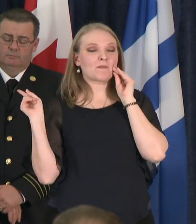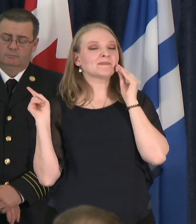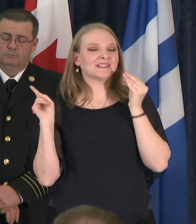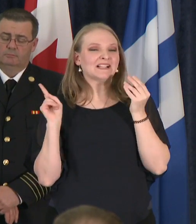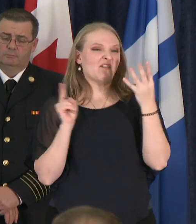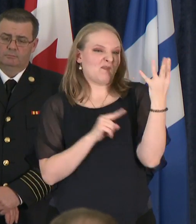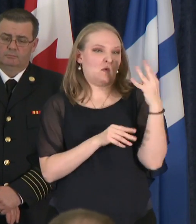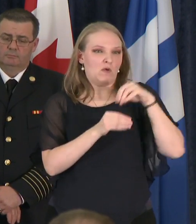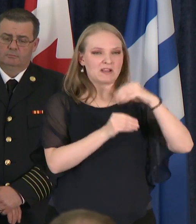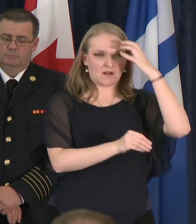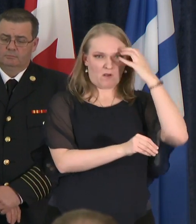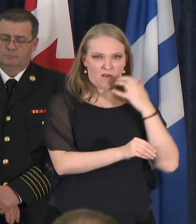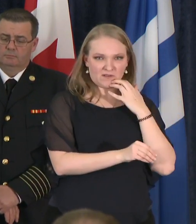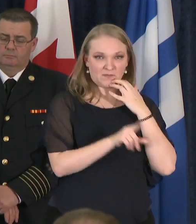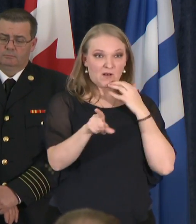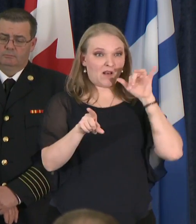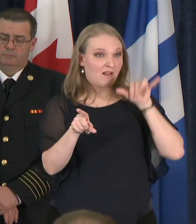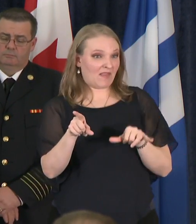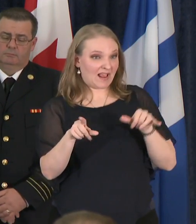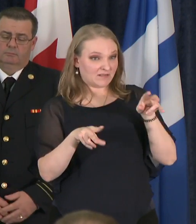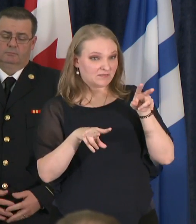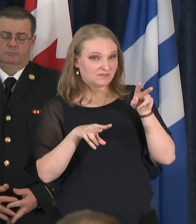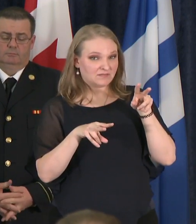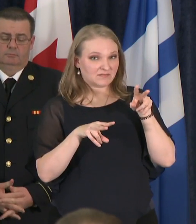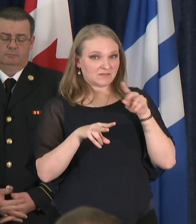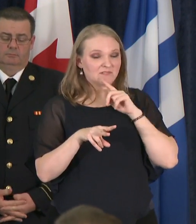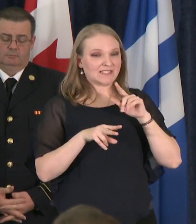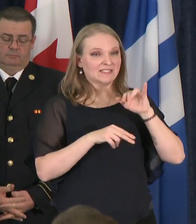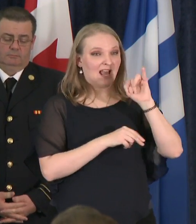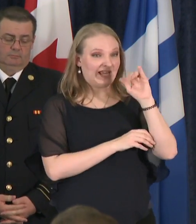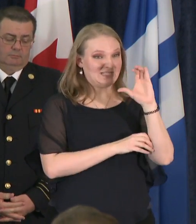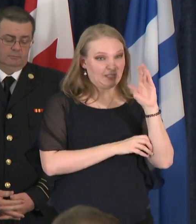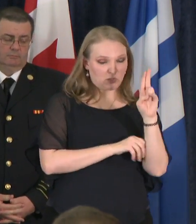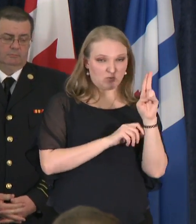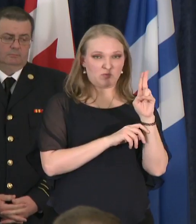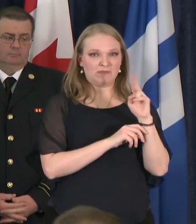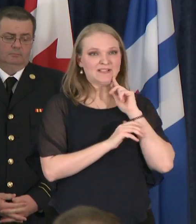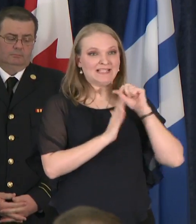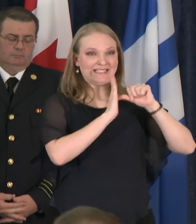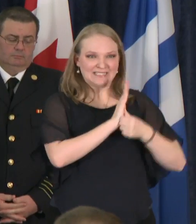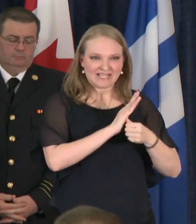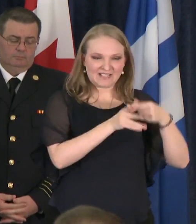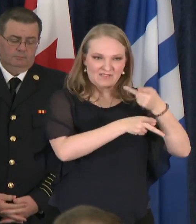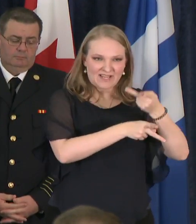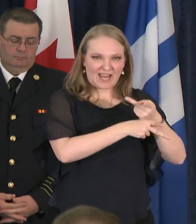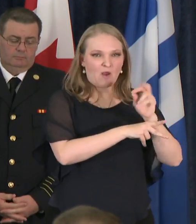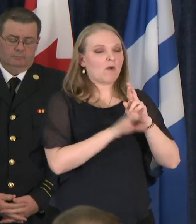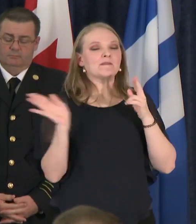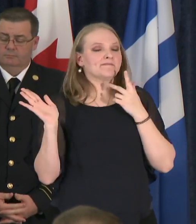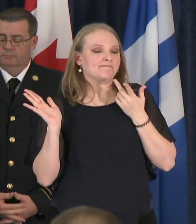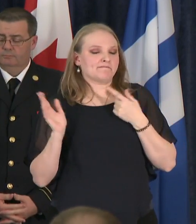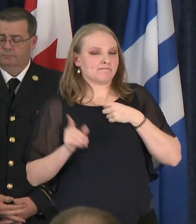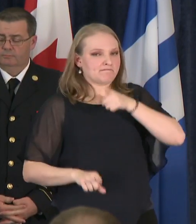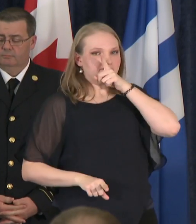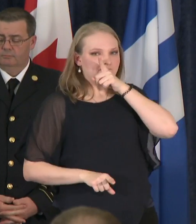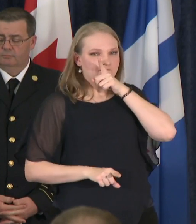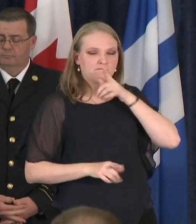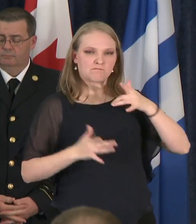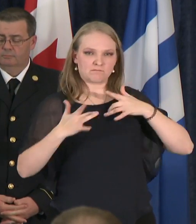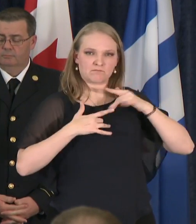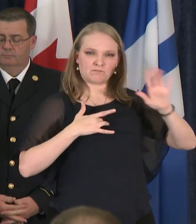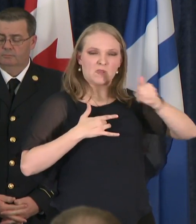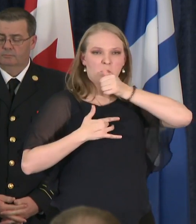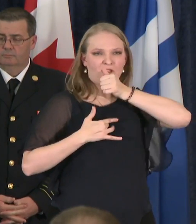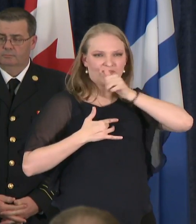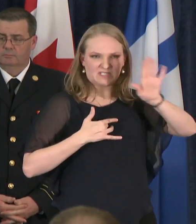a sort of observation scenario or in an intensive care sort of scenario? Again, I don't speak to the specific details of cases out of concern for the